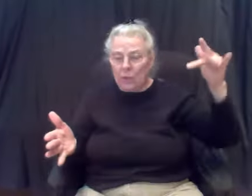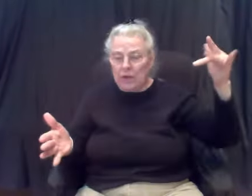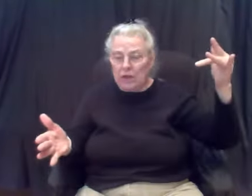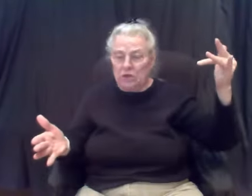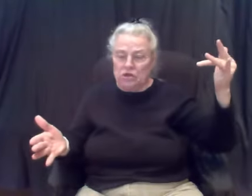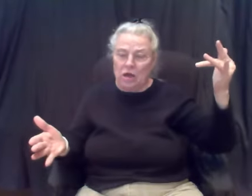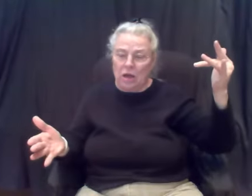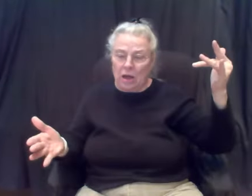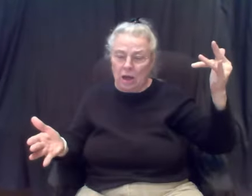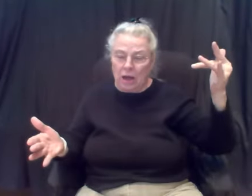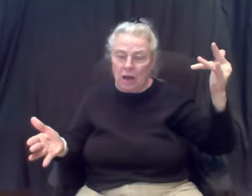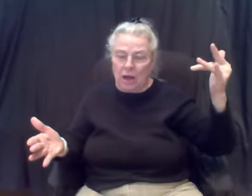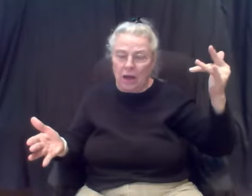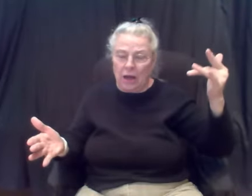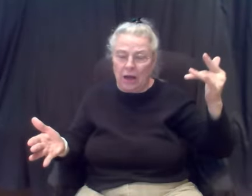will shine.